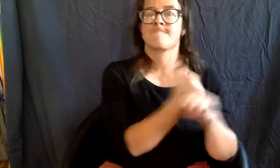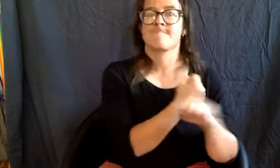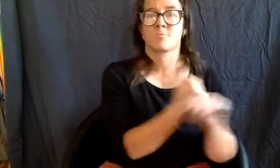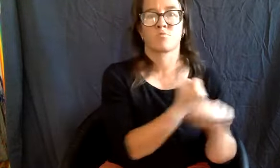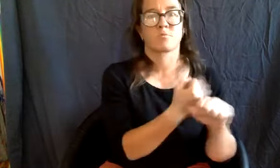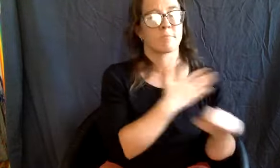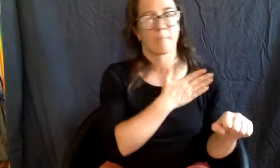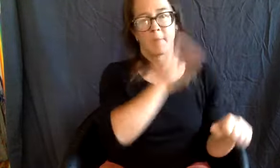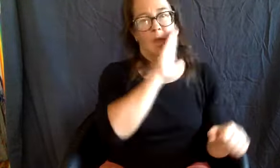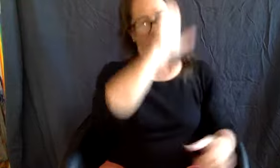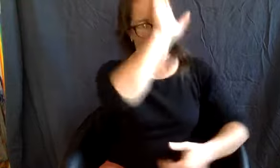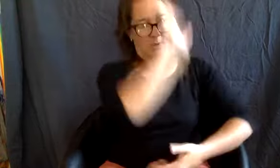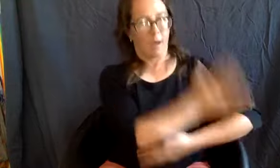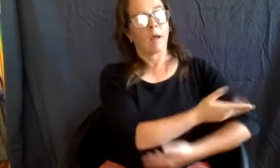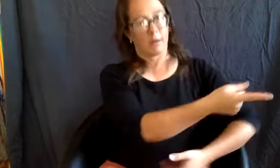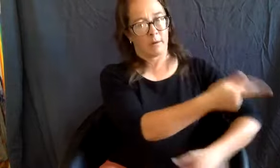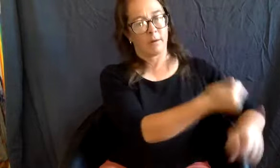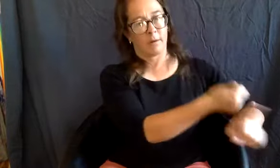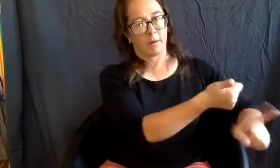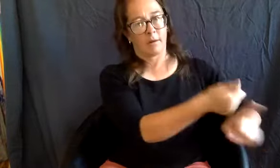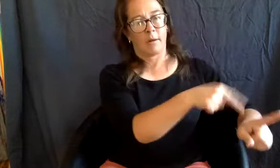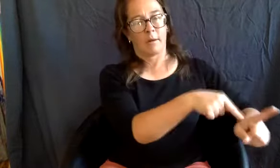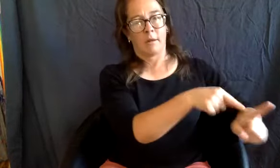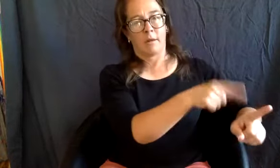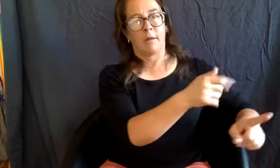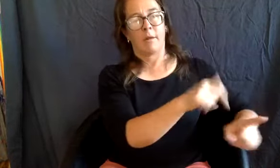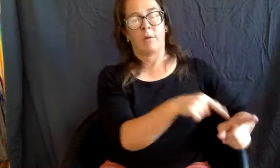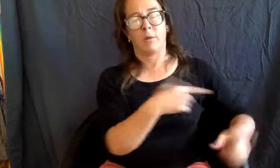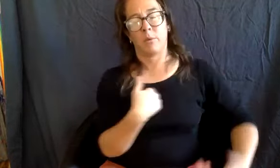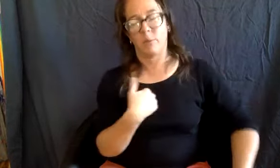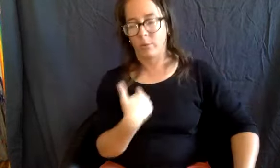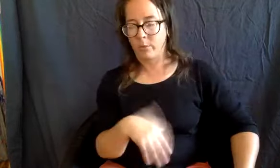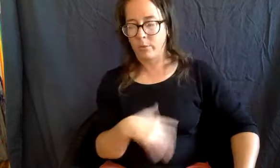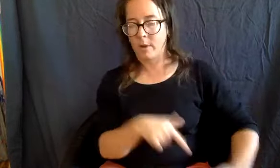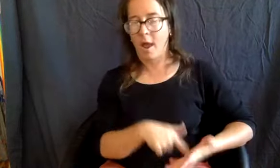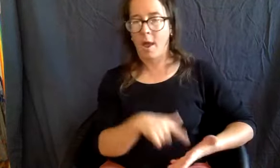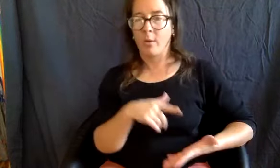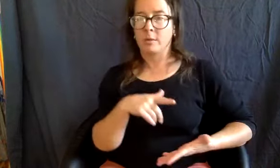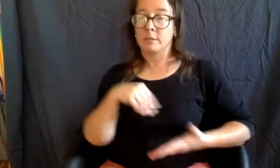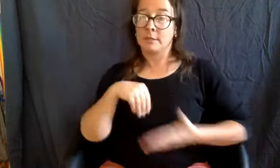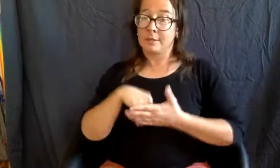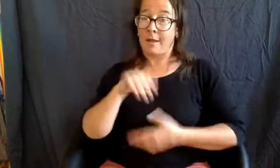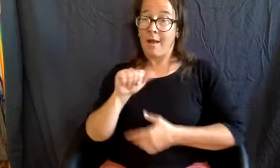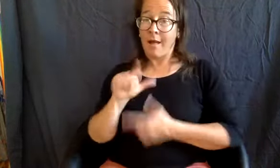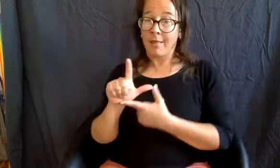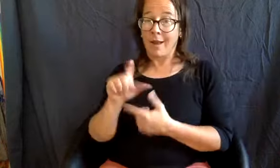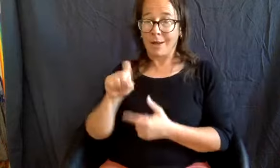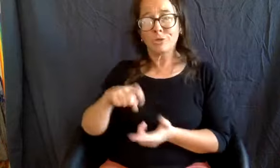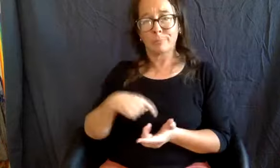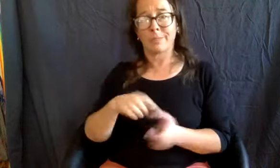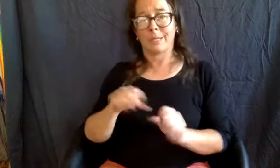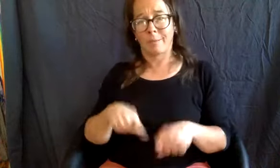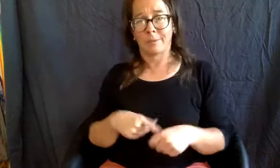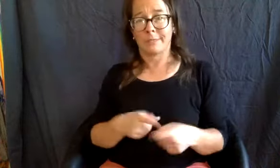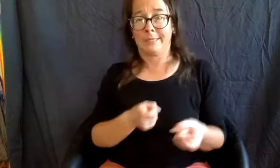husband, is, and this is the time too, that I need to let you know that, despite even during my husband's drinking,